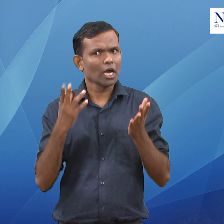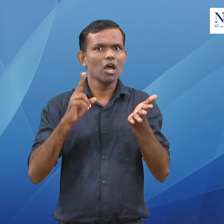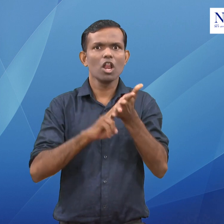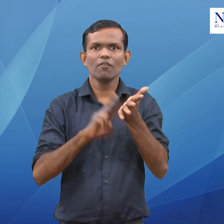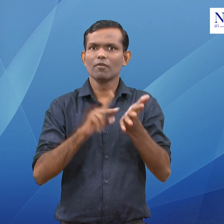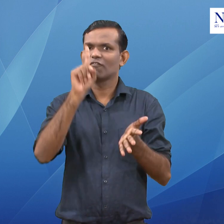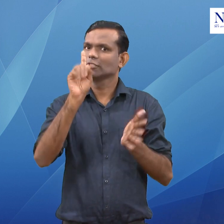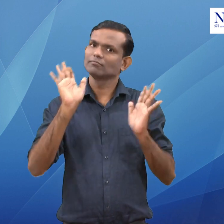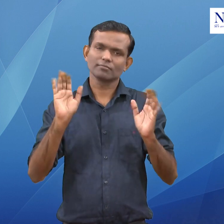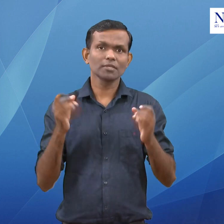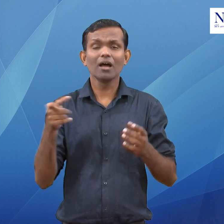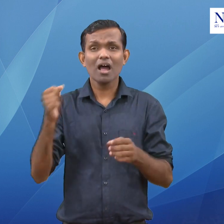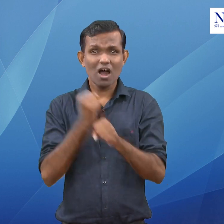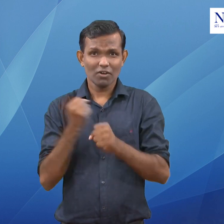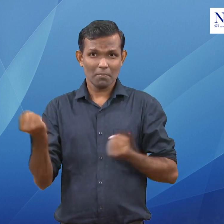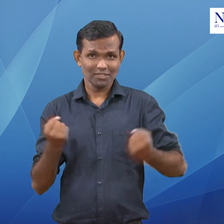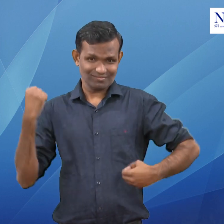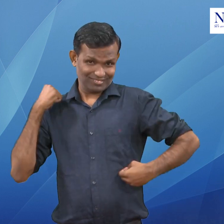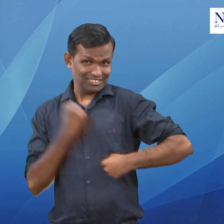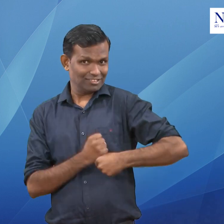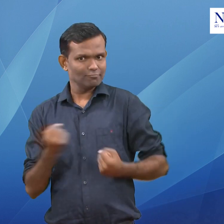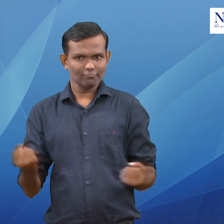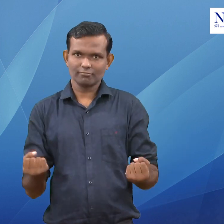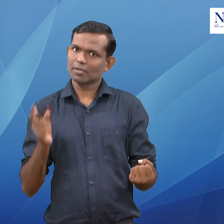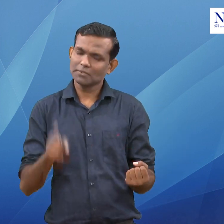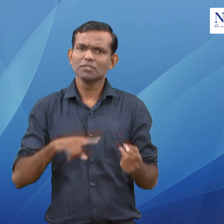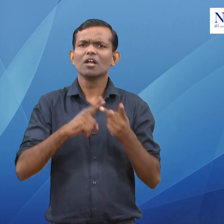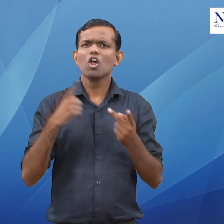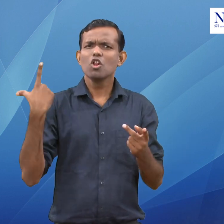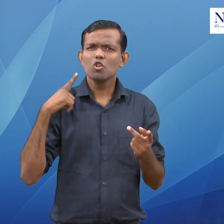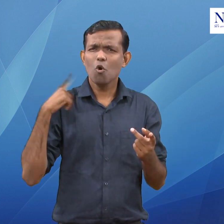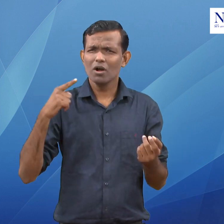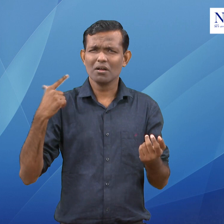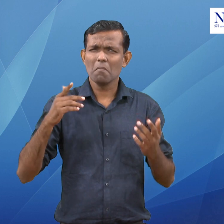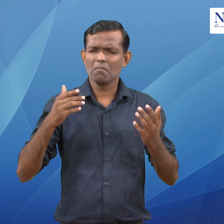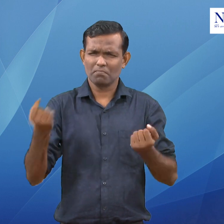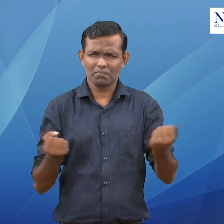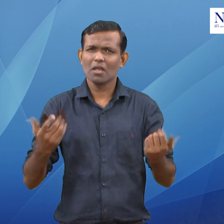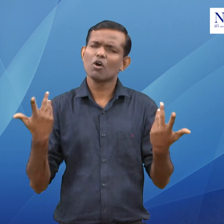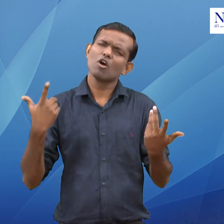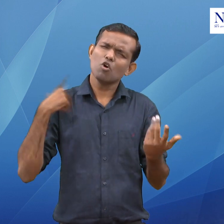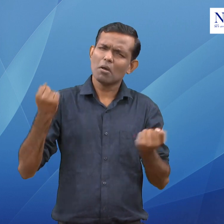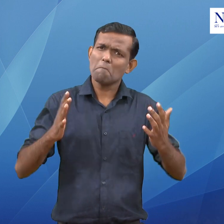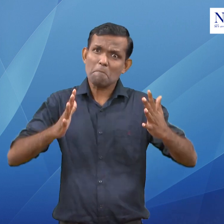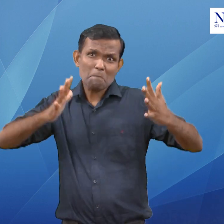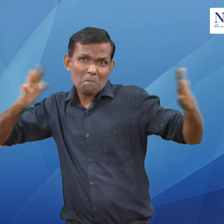to wear seat belts. The deadline for drivers and cabin passengers to wear seat belts was fixed on September 1st, which was